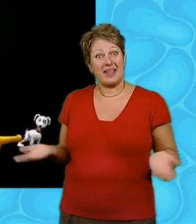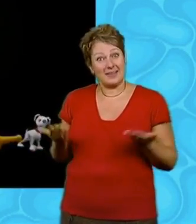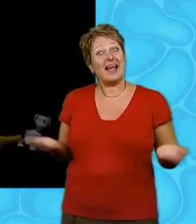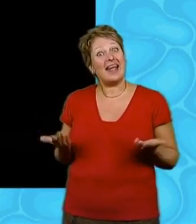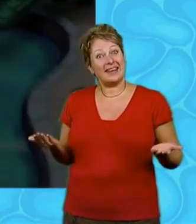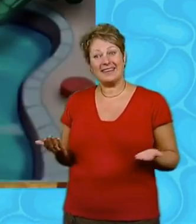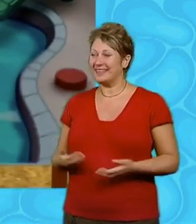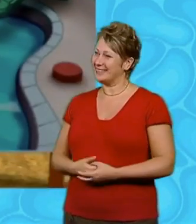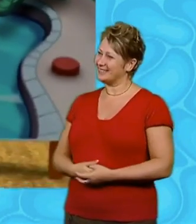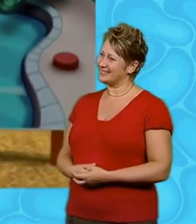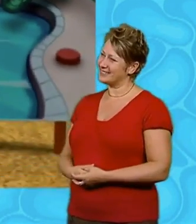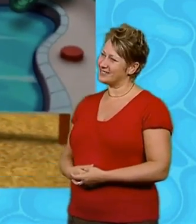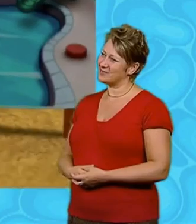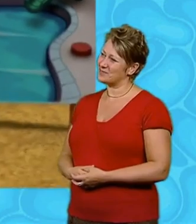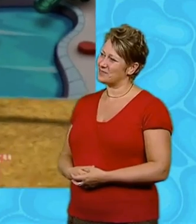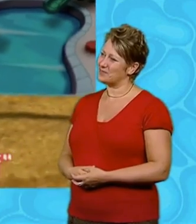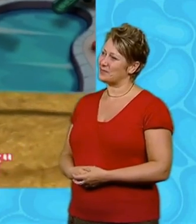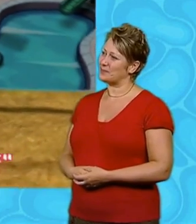to play.